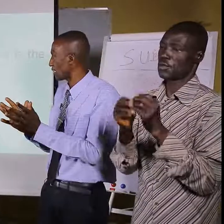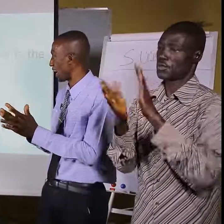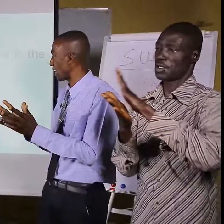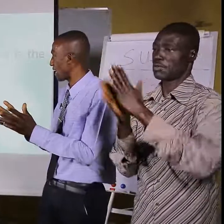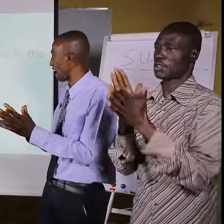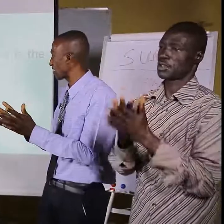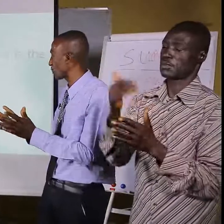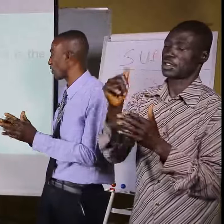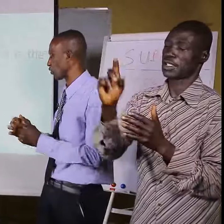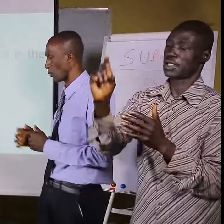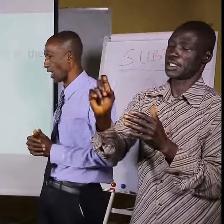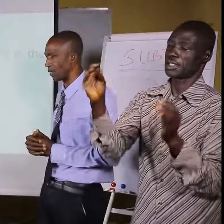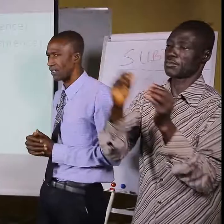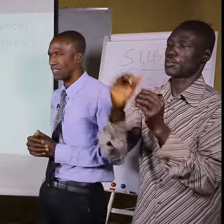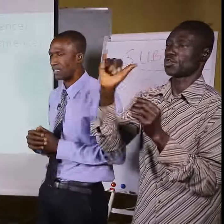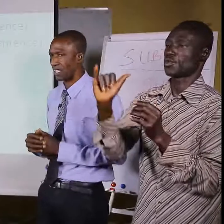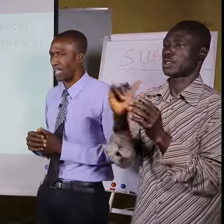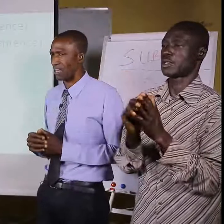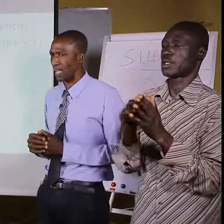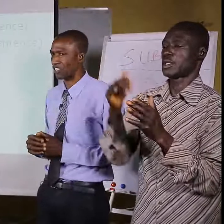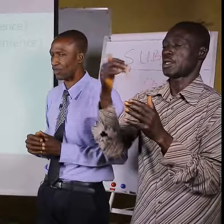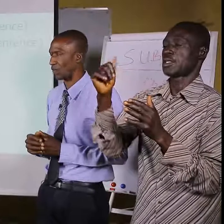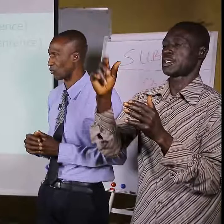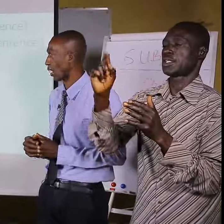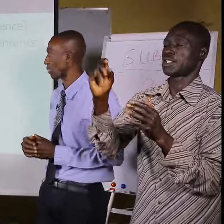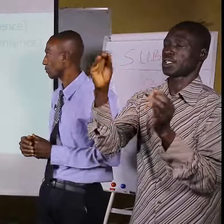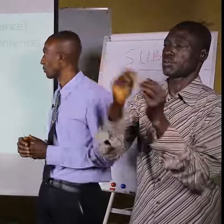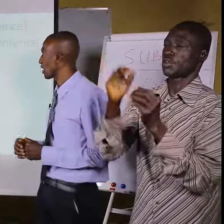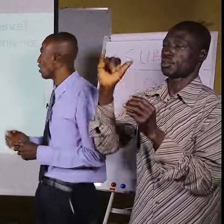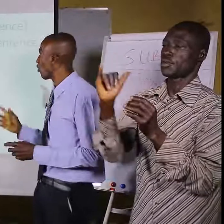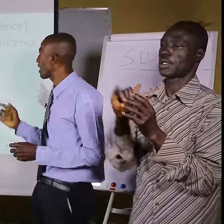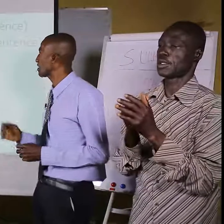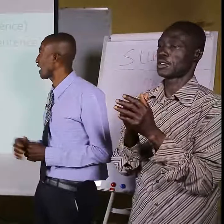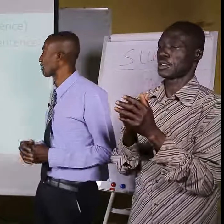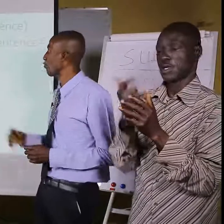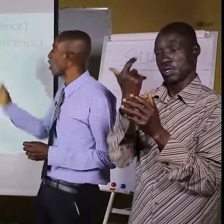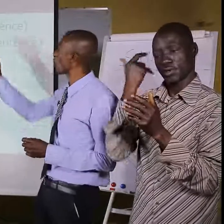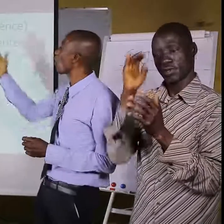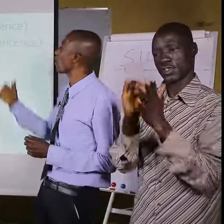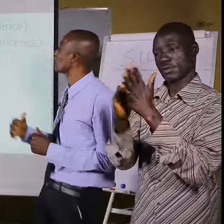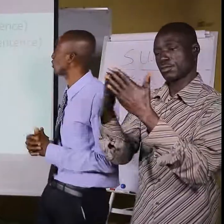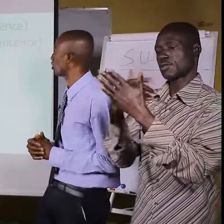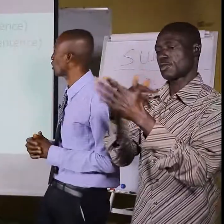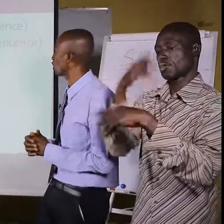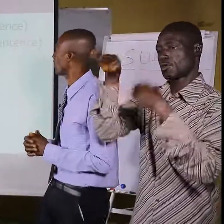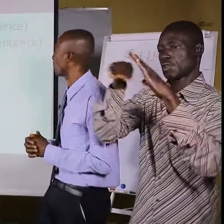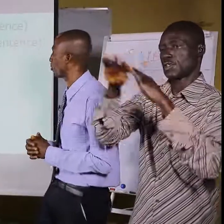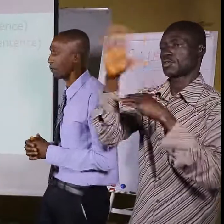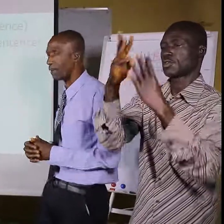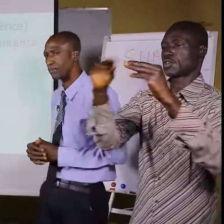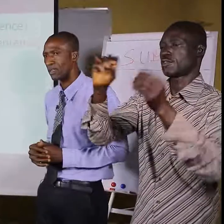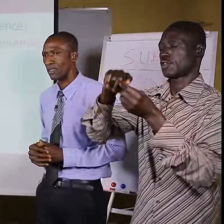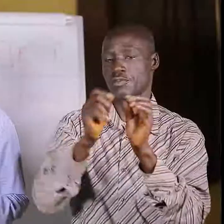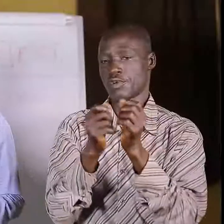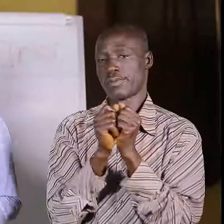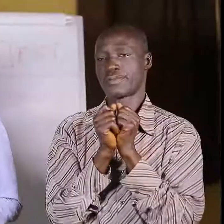becomes 10x plus y. 10x plus y. For instance, before we go into the solution of the